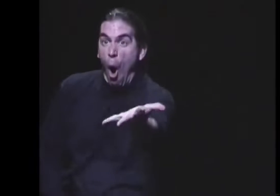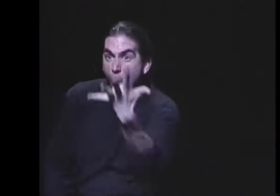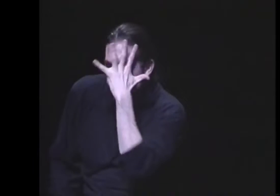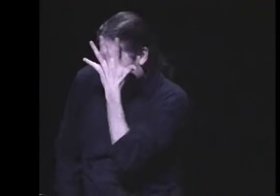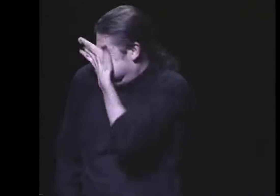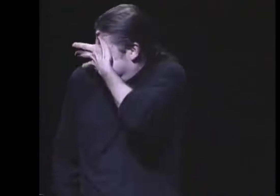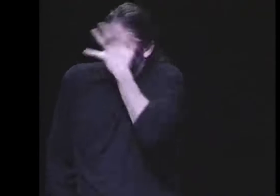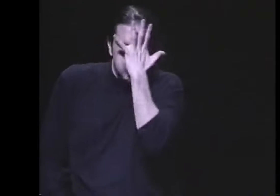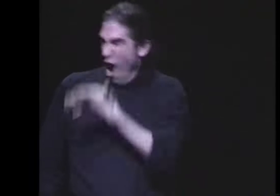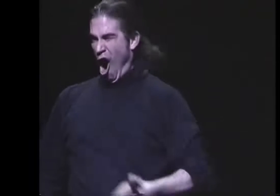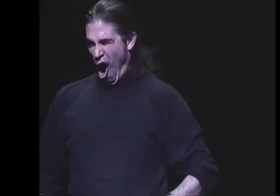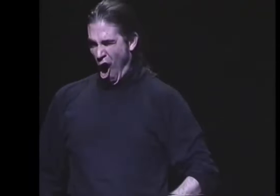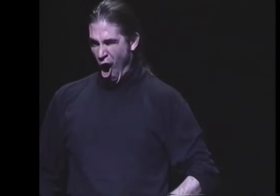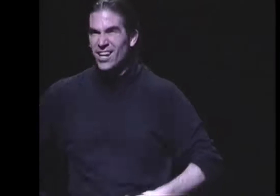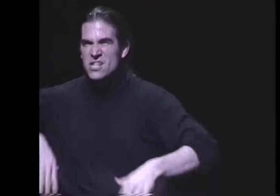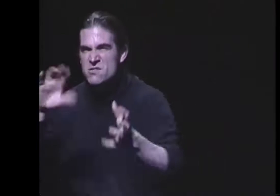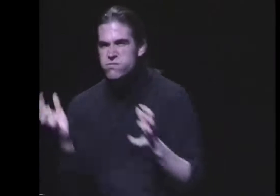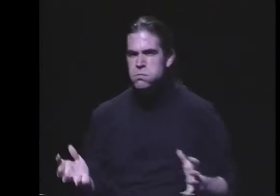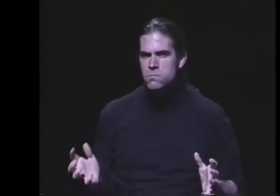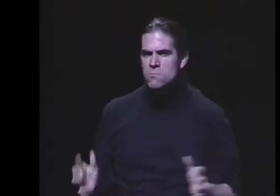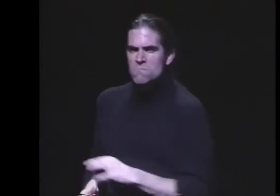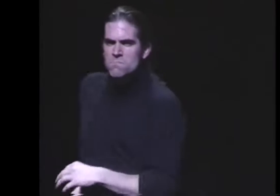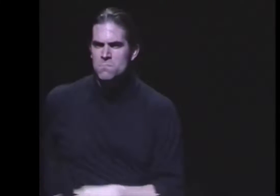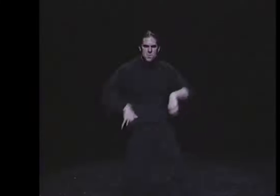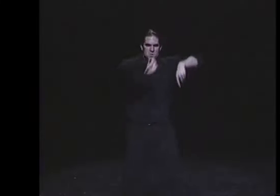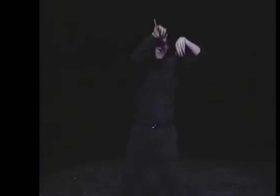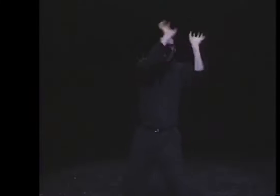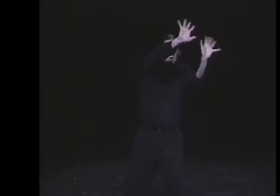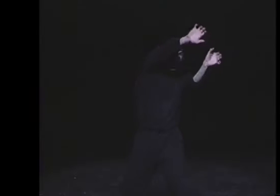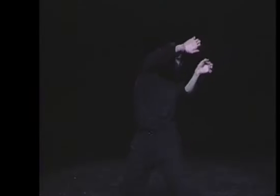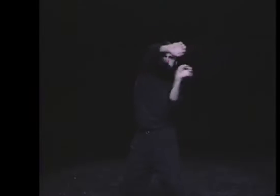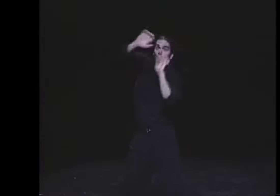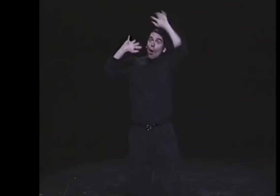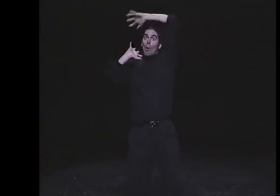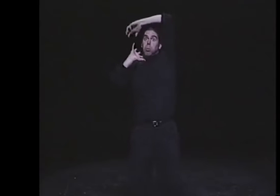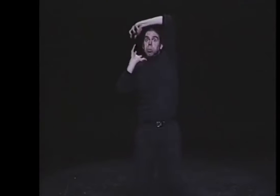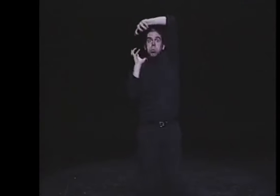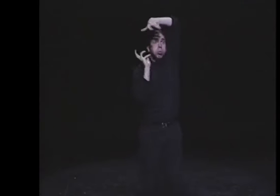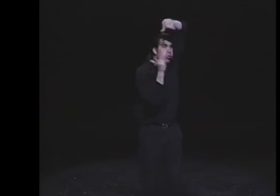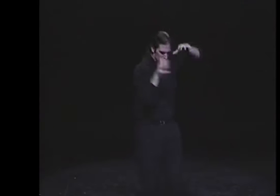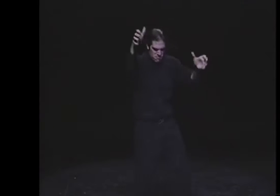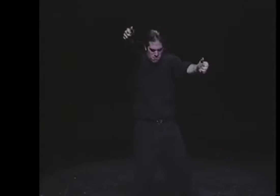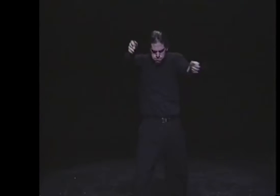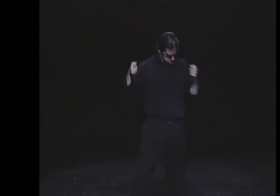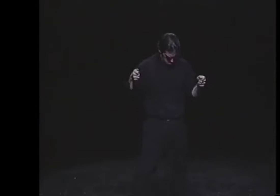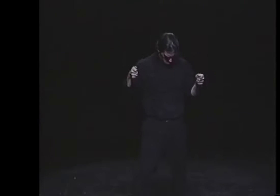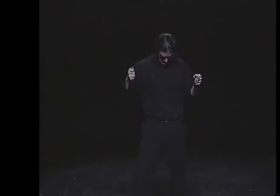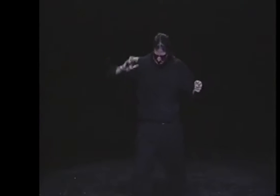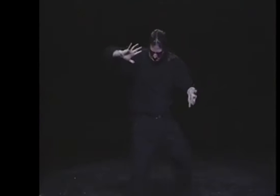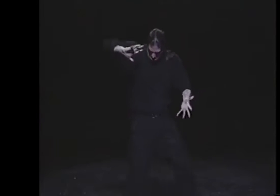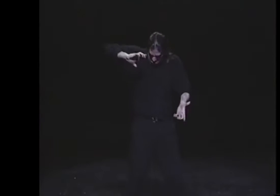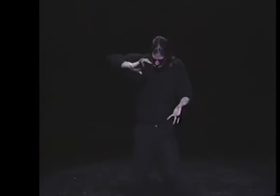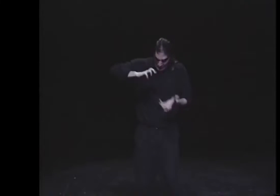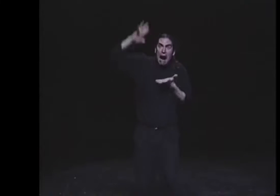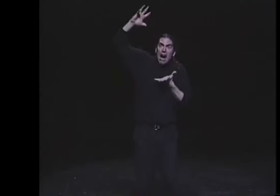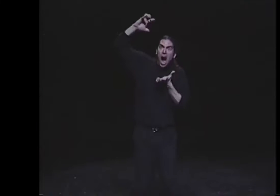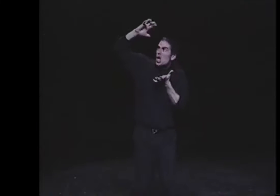Into the portrait. It's the paper ripped off the easel and crumpled up.